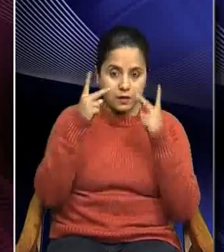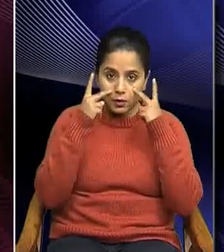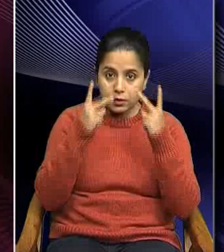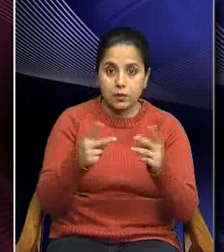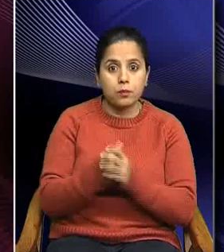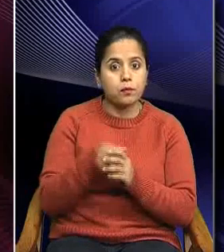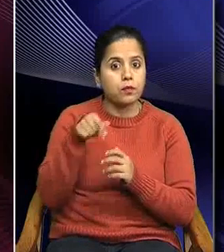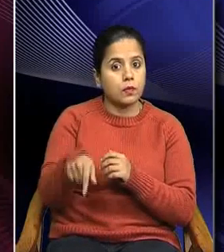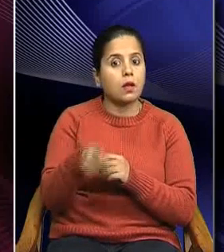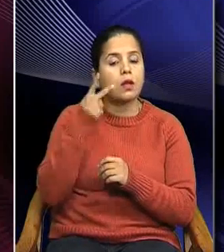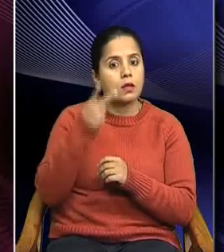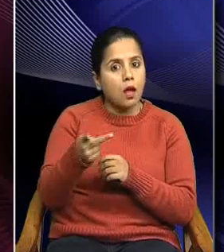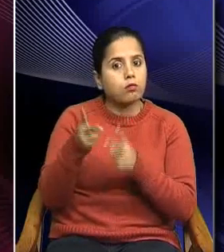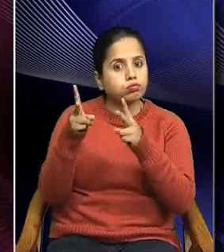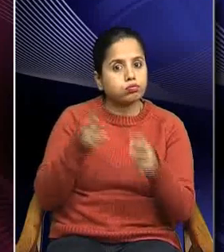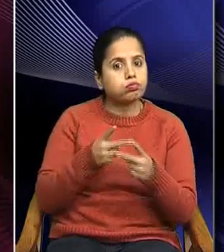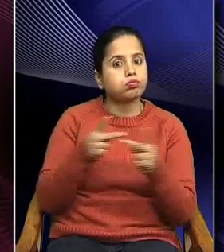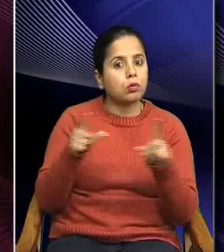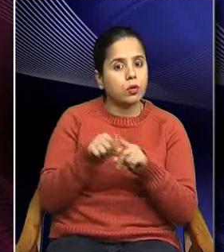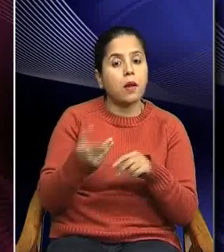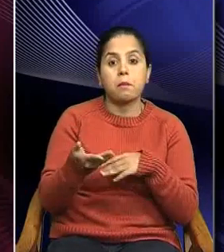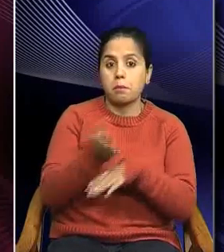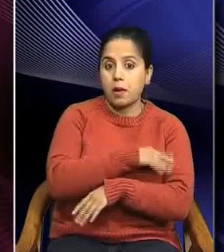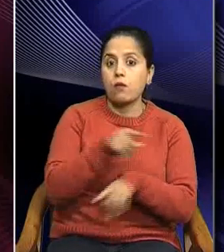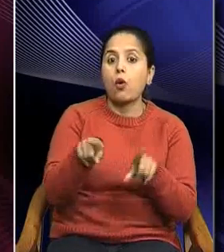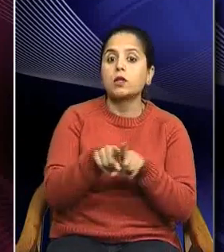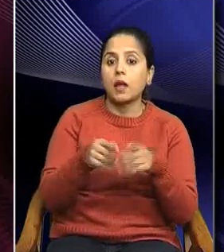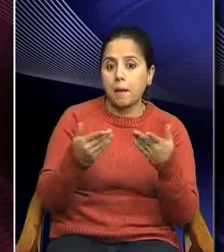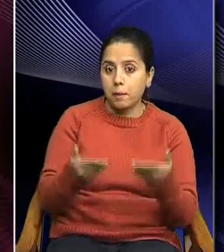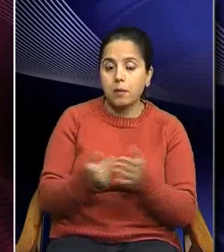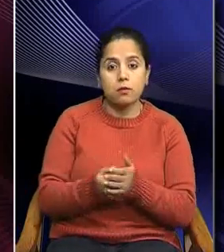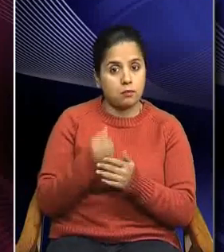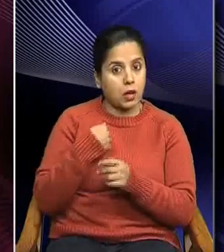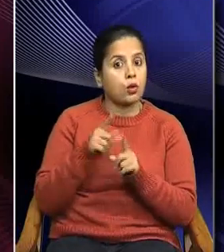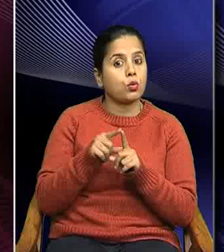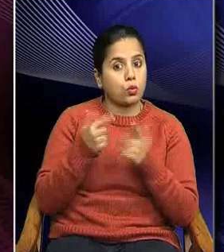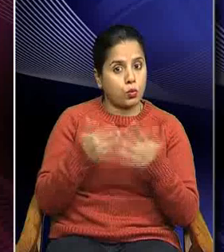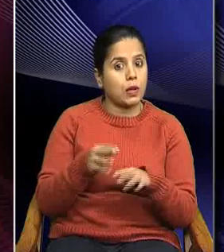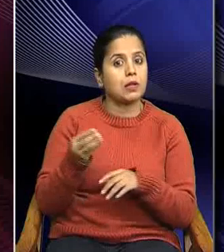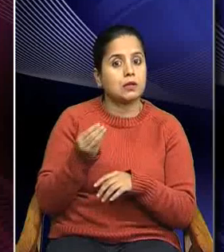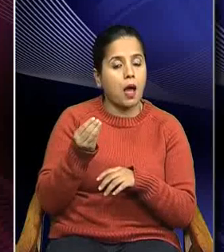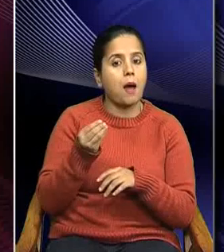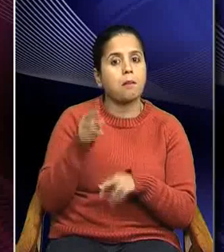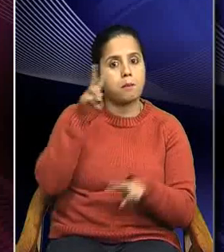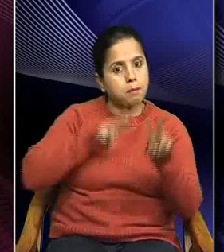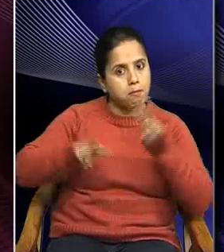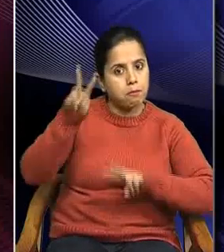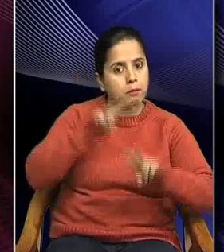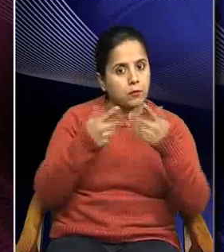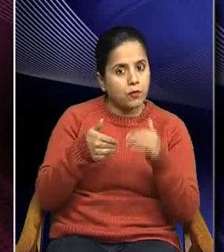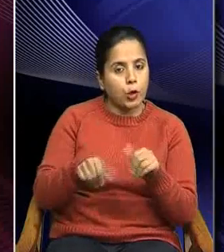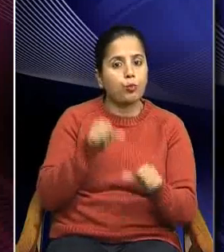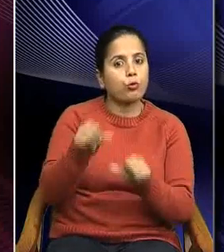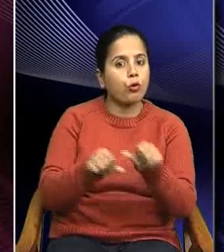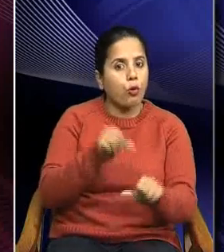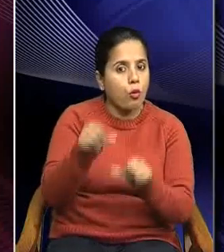are empirically derived, even before that, we did make some sense of the process